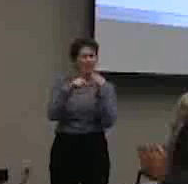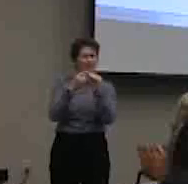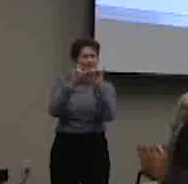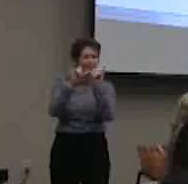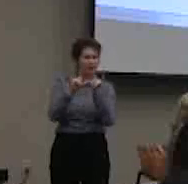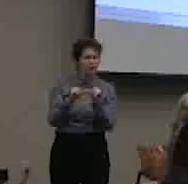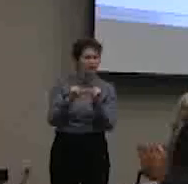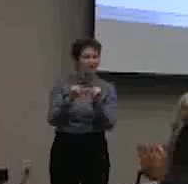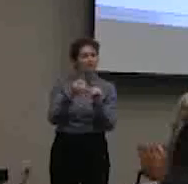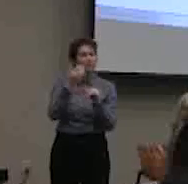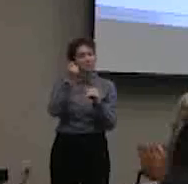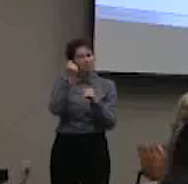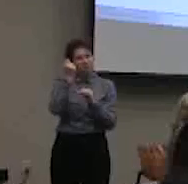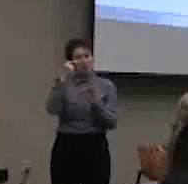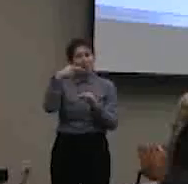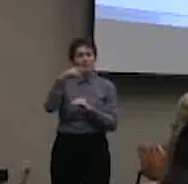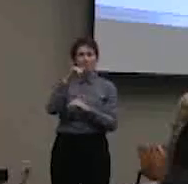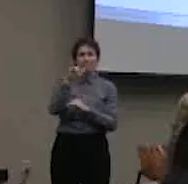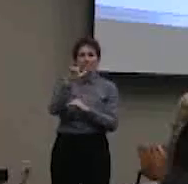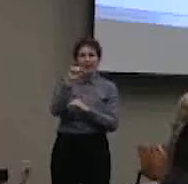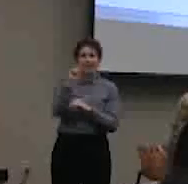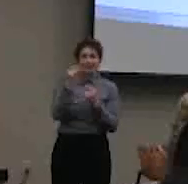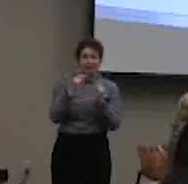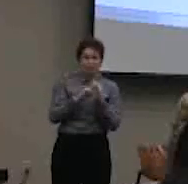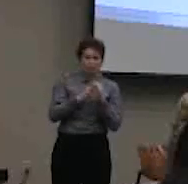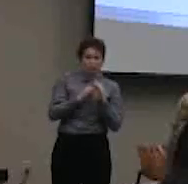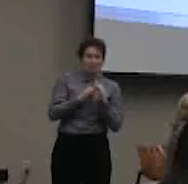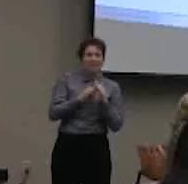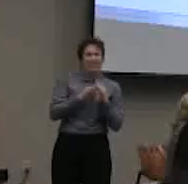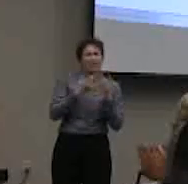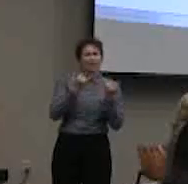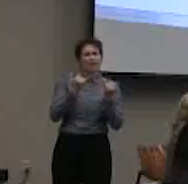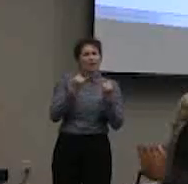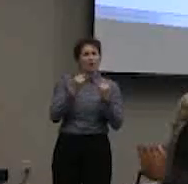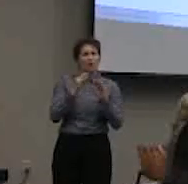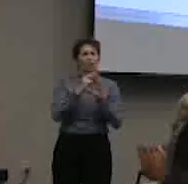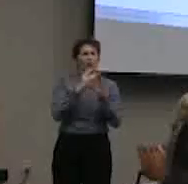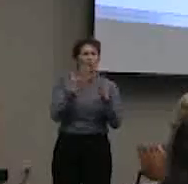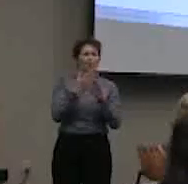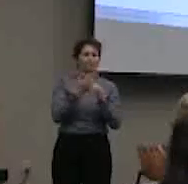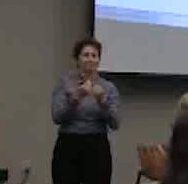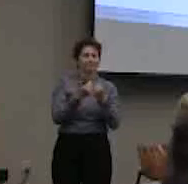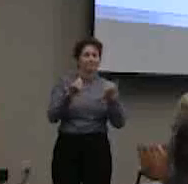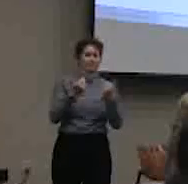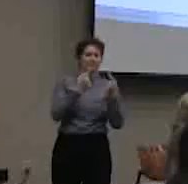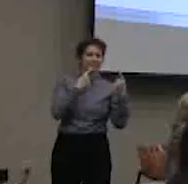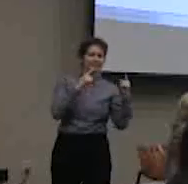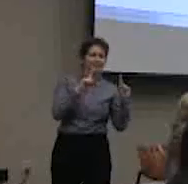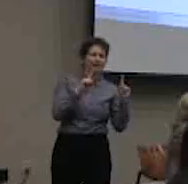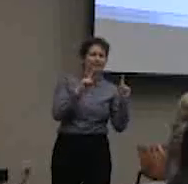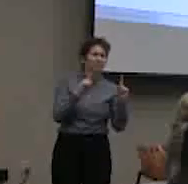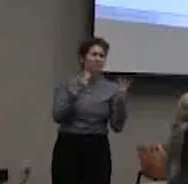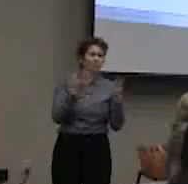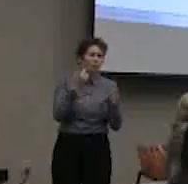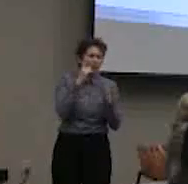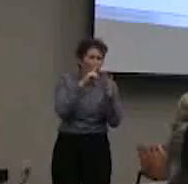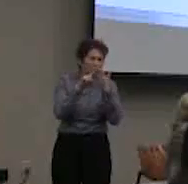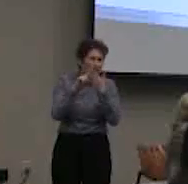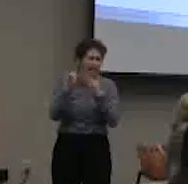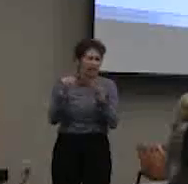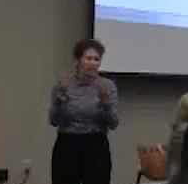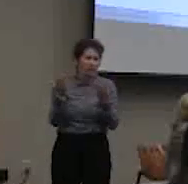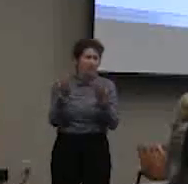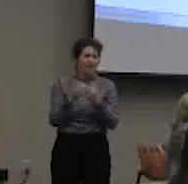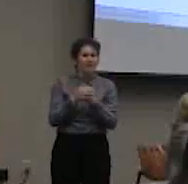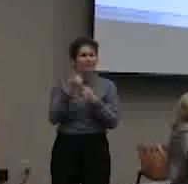pilots. So when we're looking at what differentiated success here makes these successful, what are we looking at as we sort of go forward